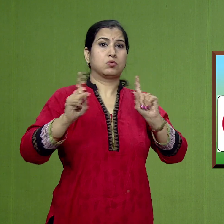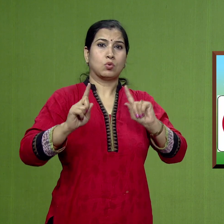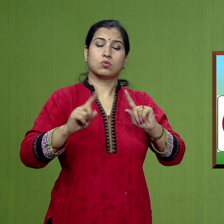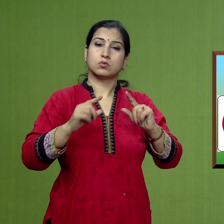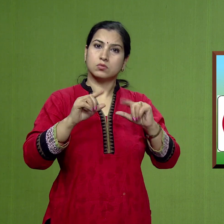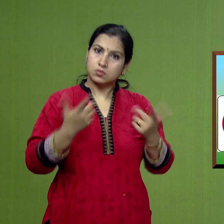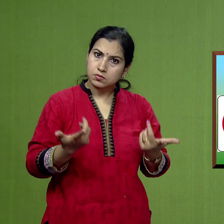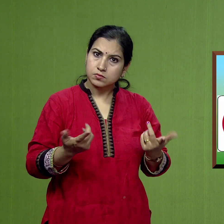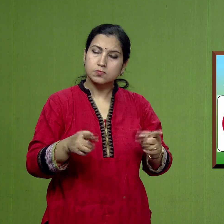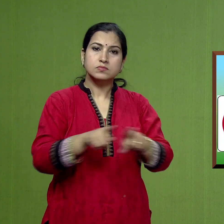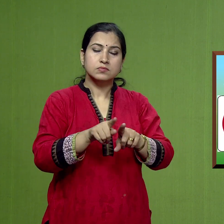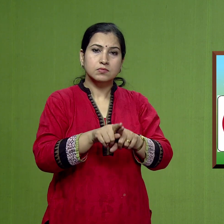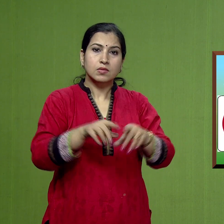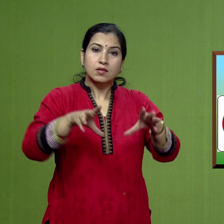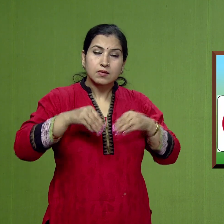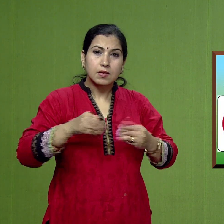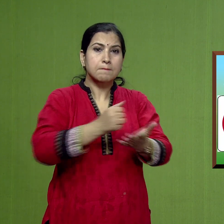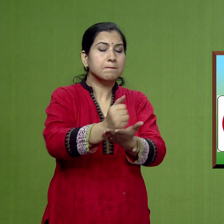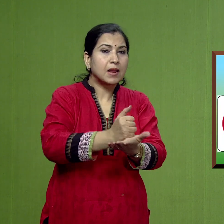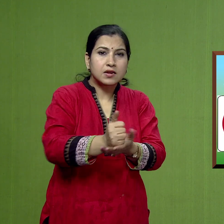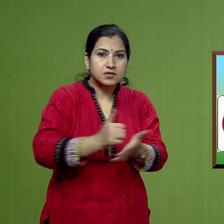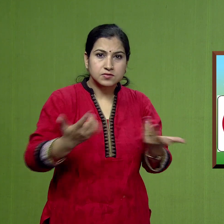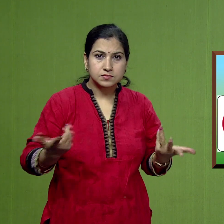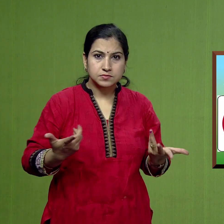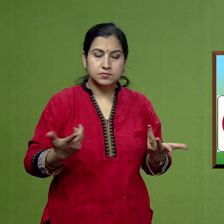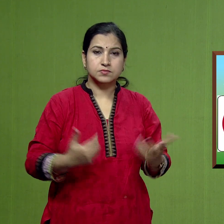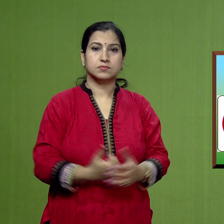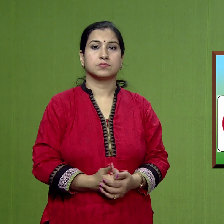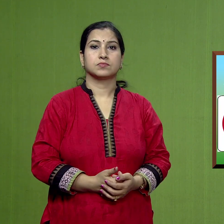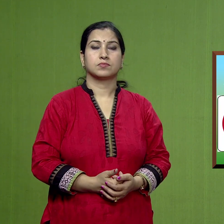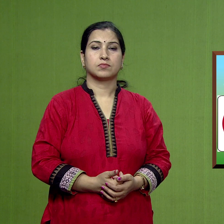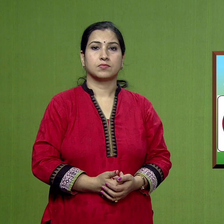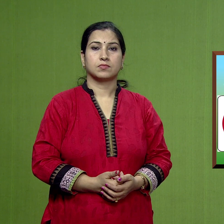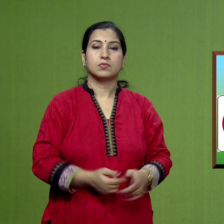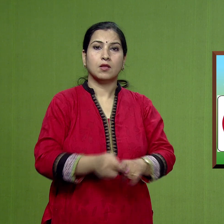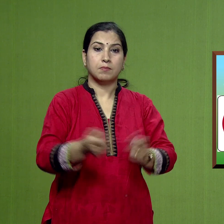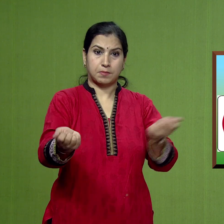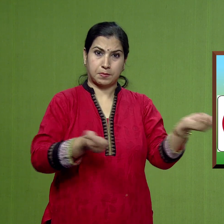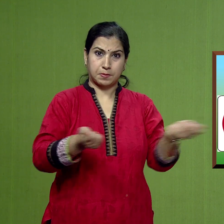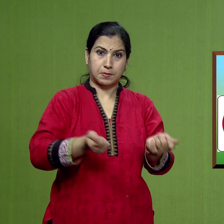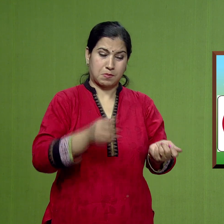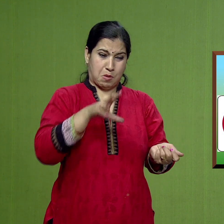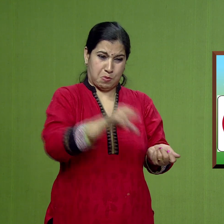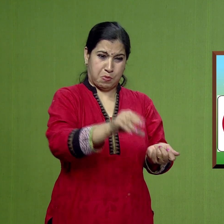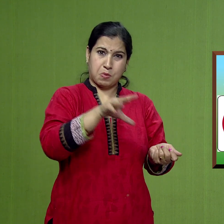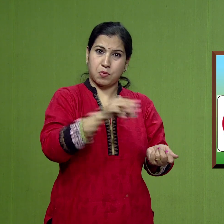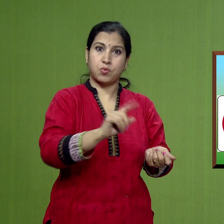We must adopt the practices to use our vehicle horns only when it is